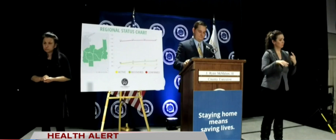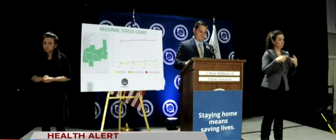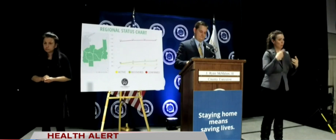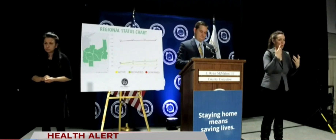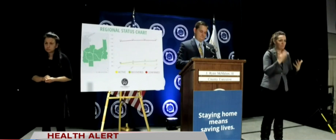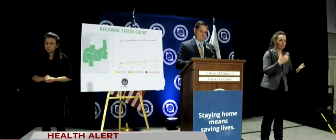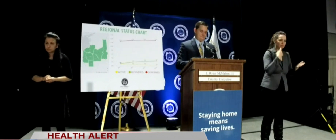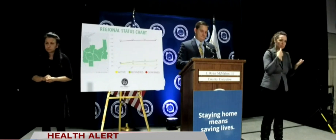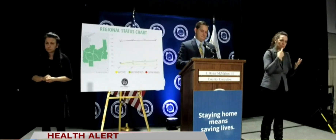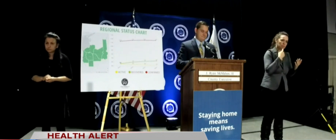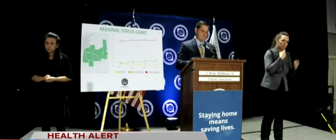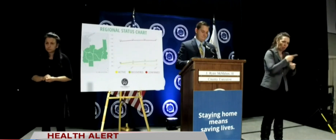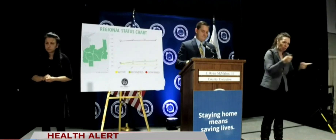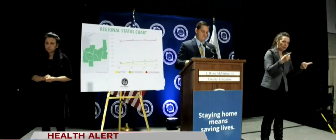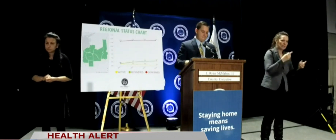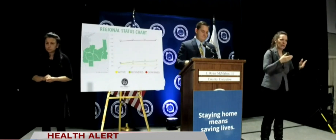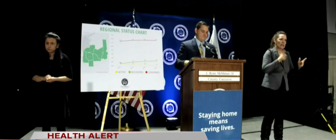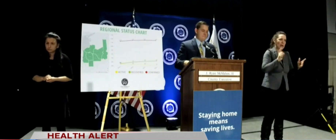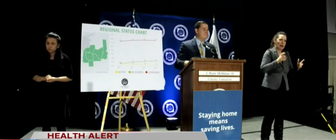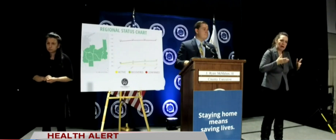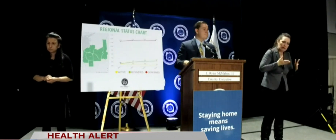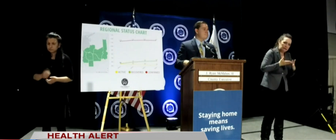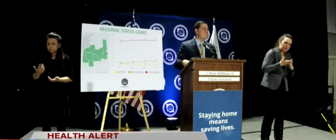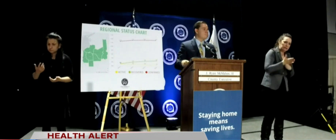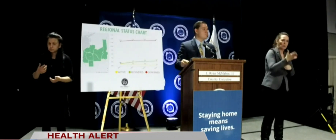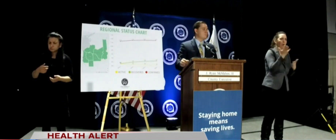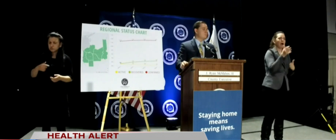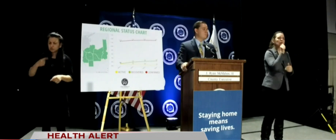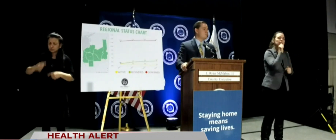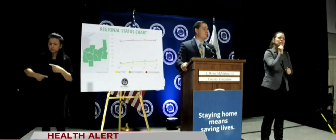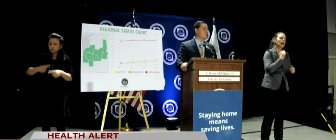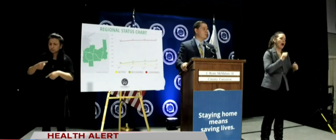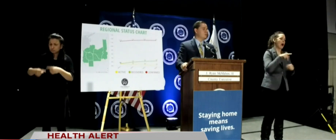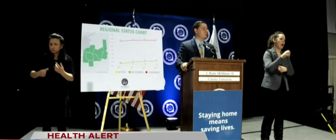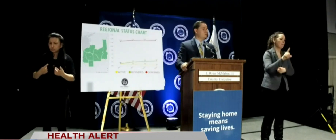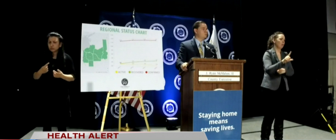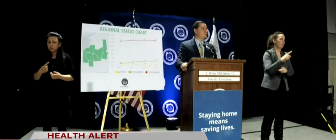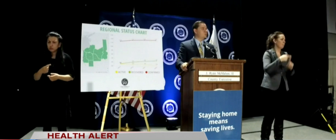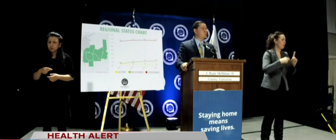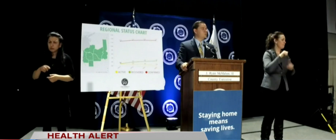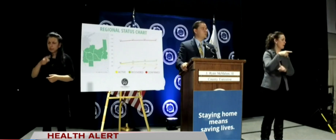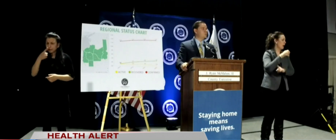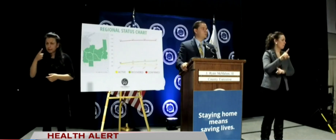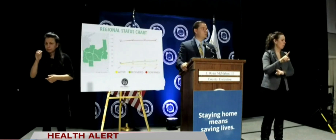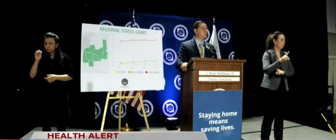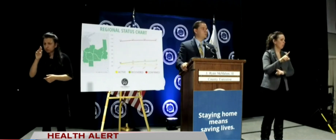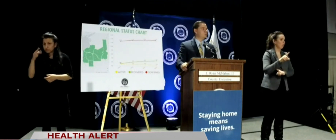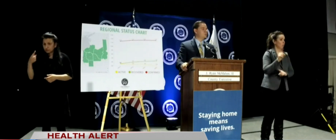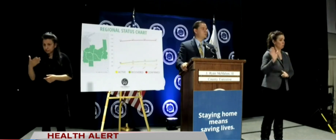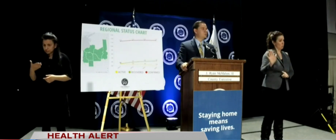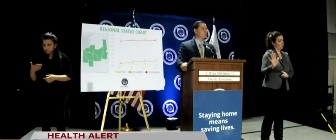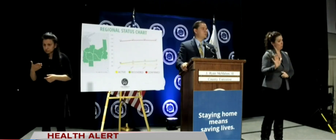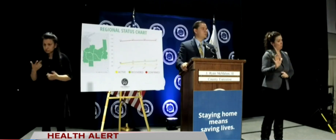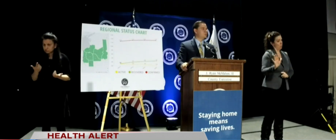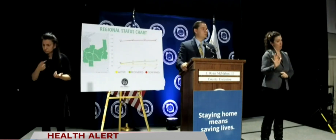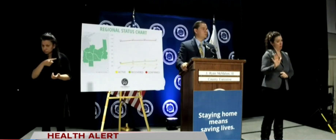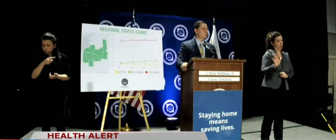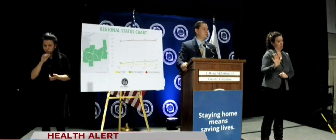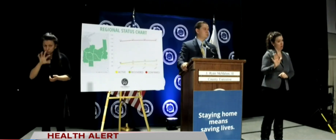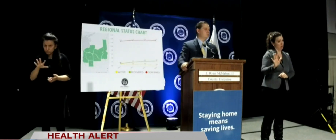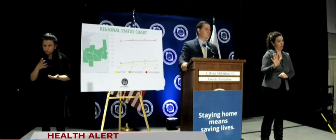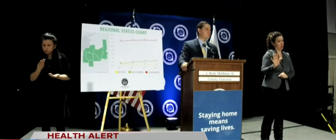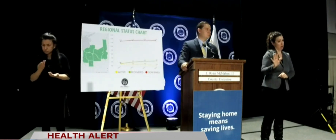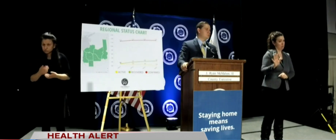to put more words in your mouth than you want to put, but is that basically your message to folks who